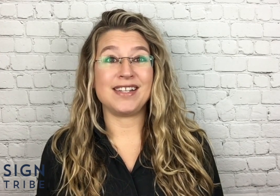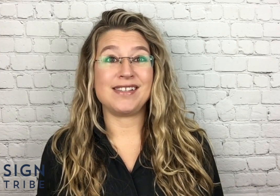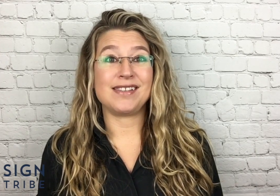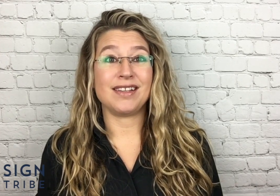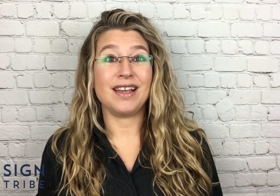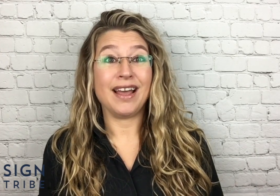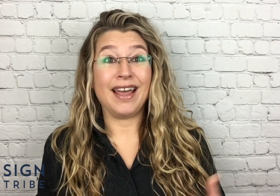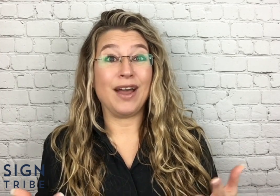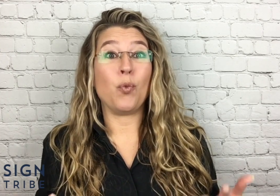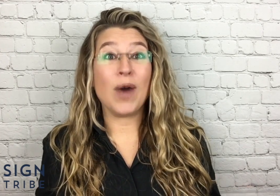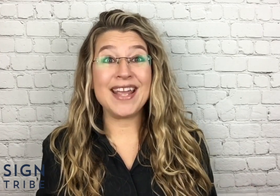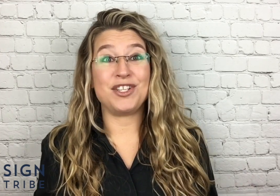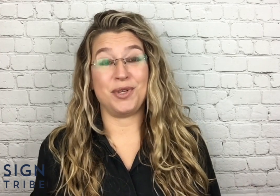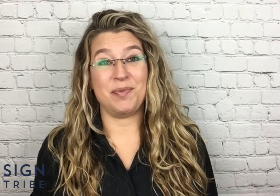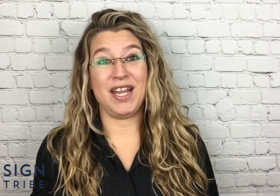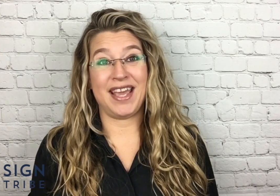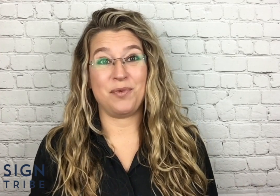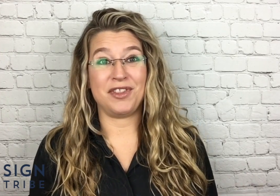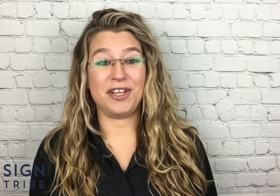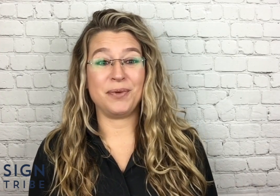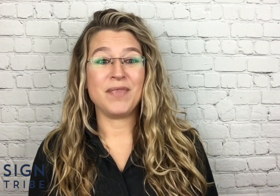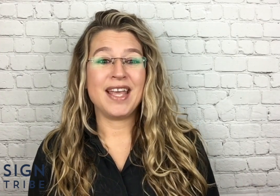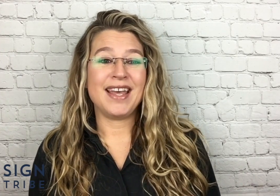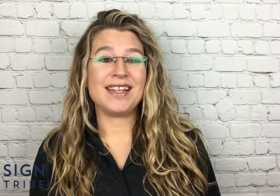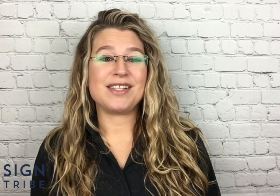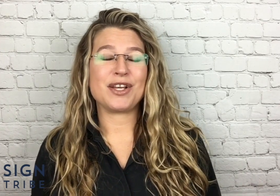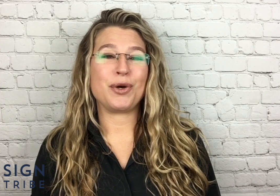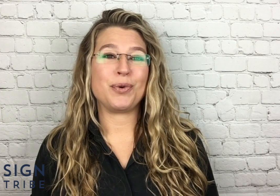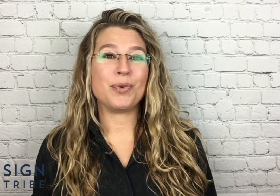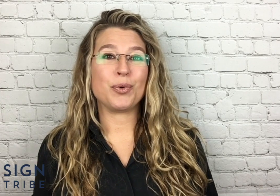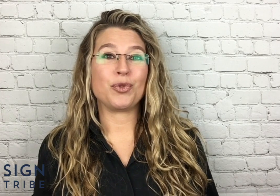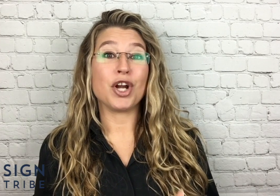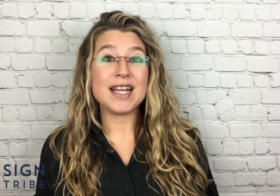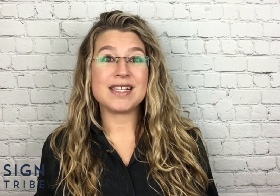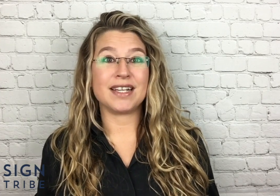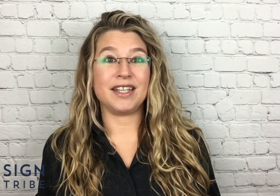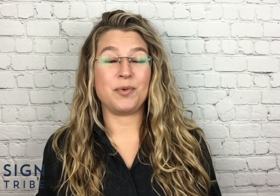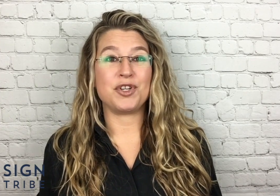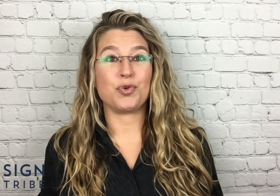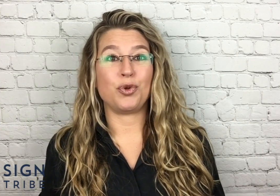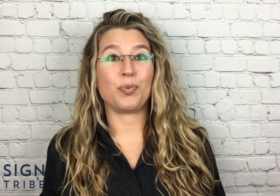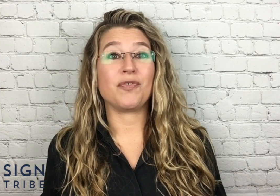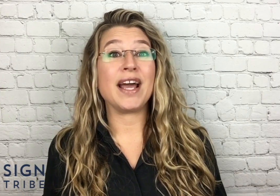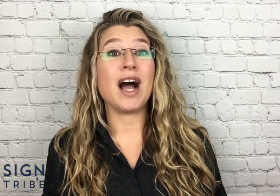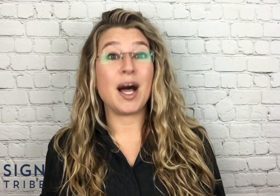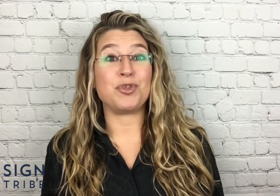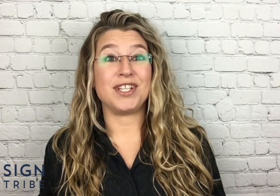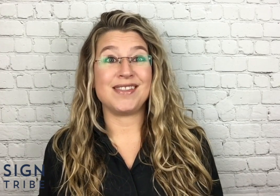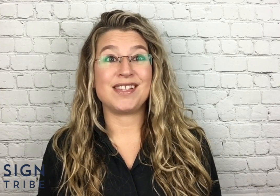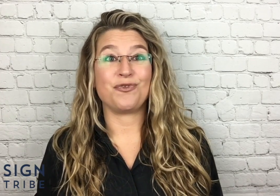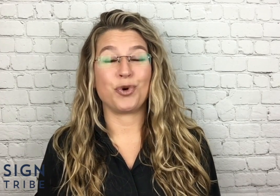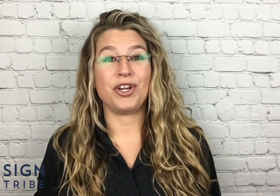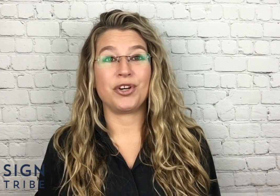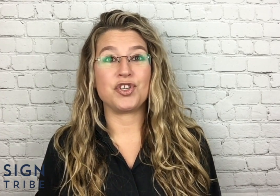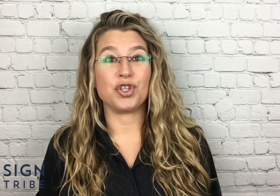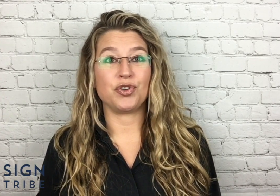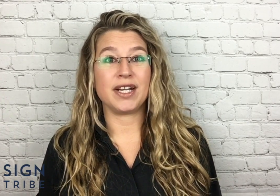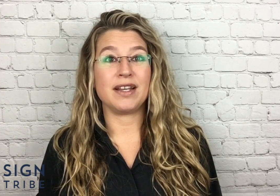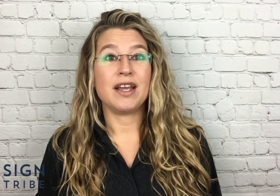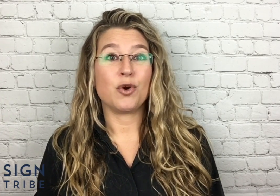as a way to communicate with you. And so, learning sign language will provide options for your children or